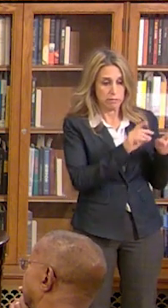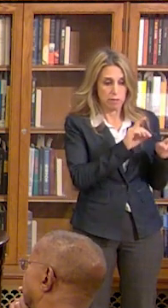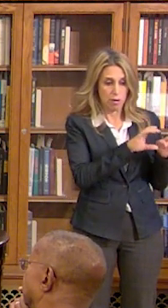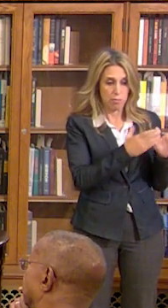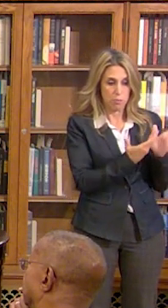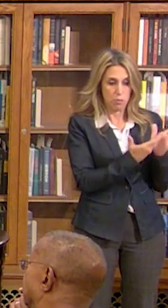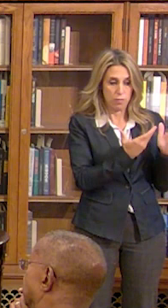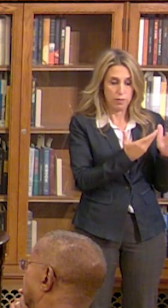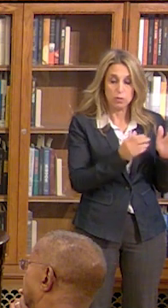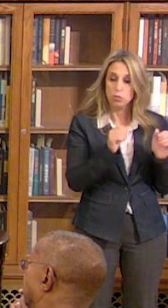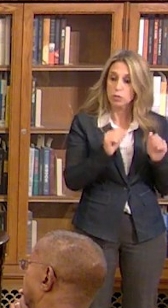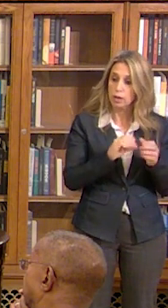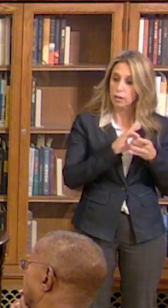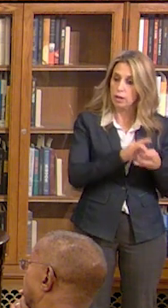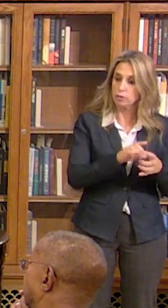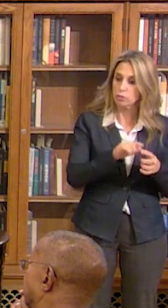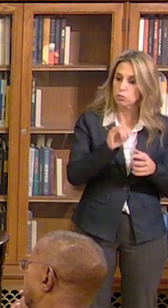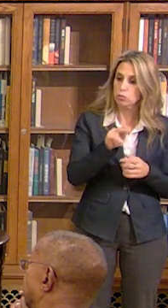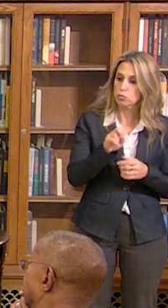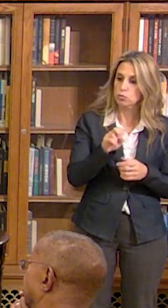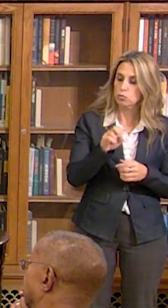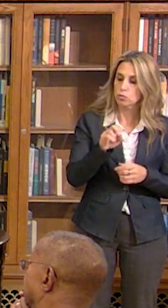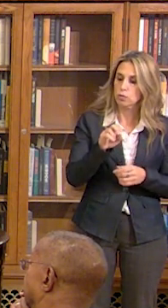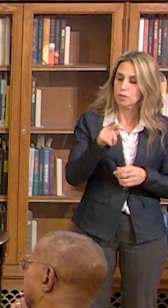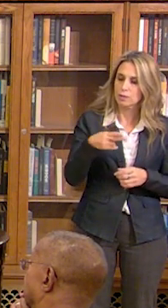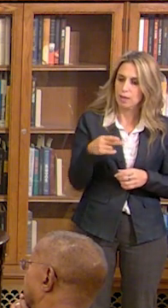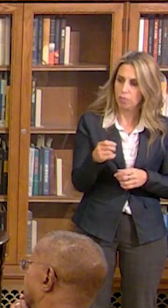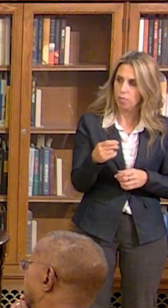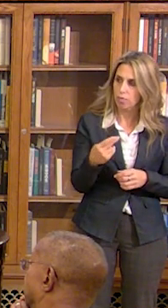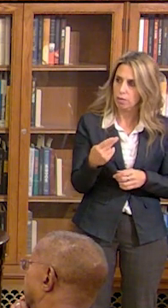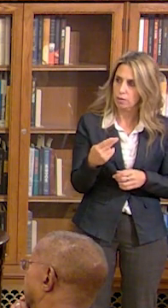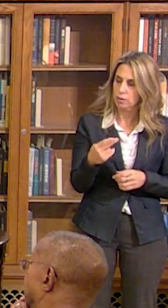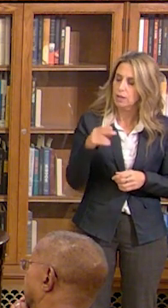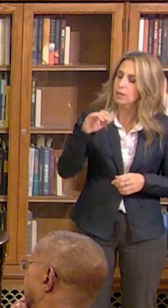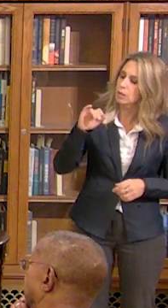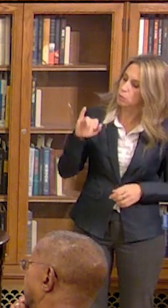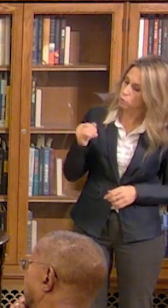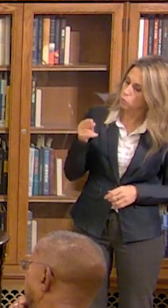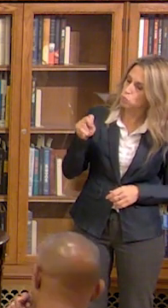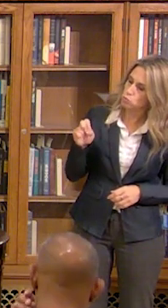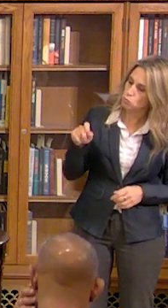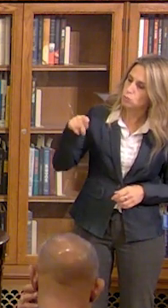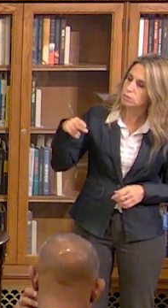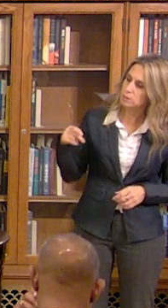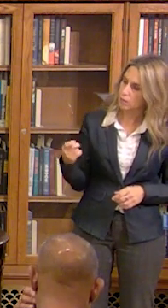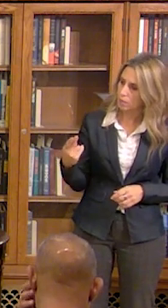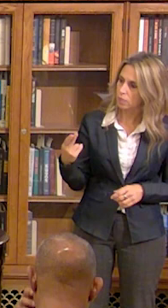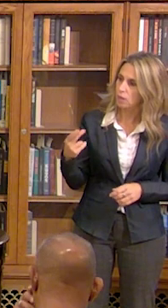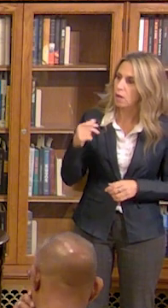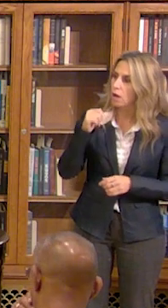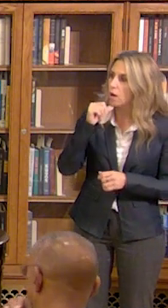it to June 4 June I am not saying anything against the celebration of the 4th of